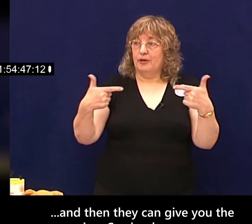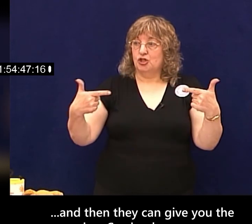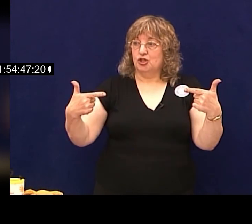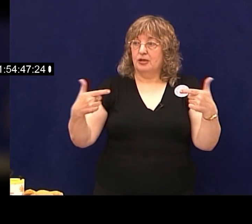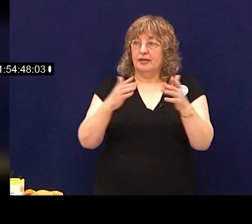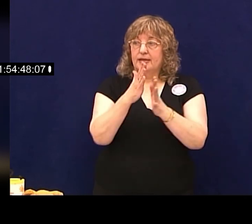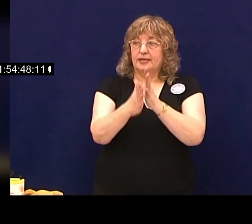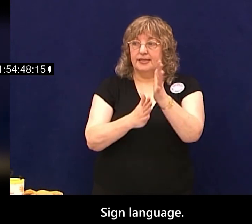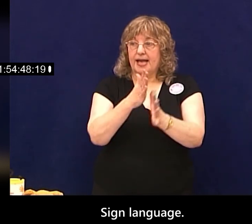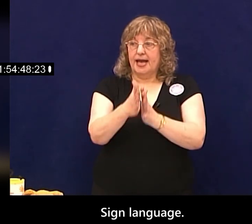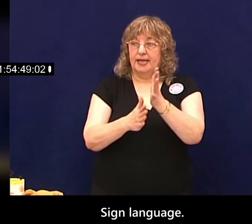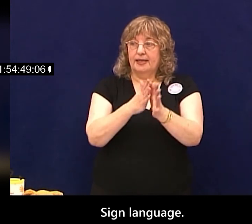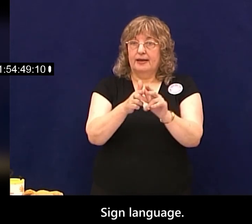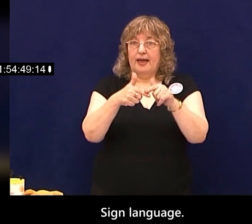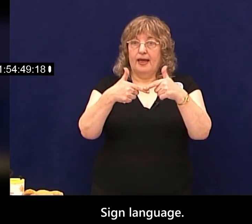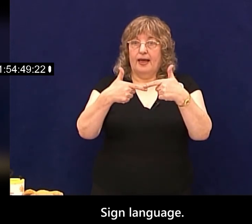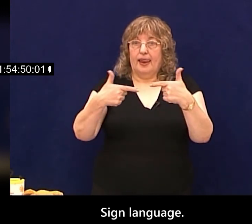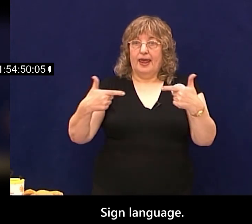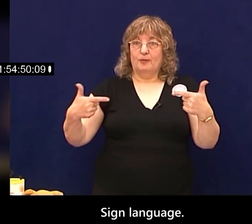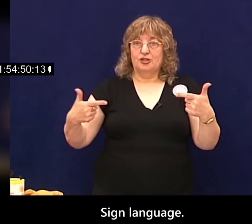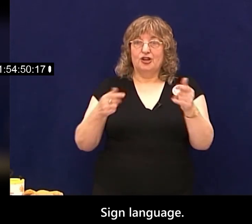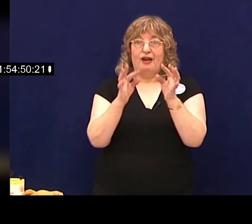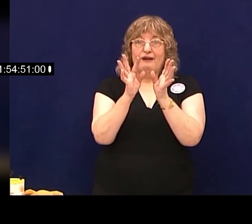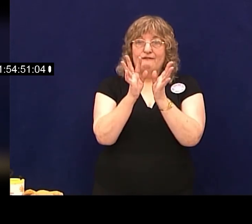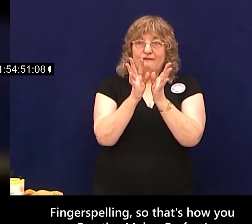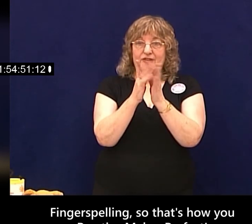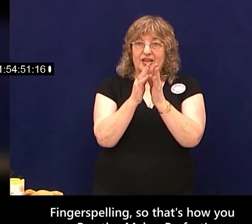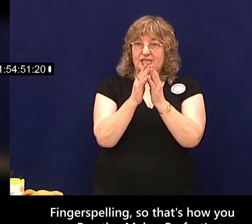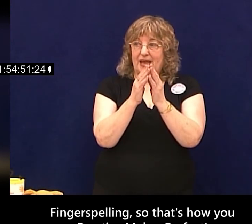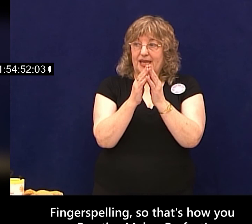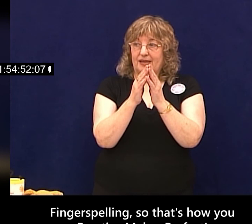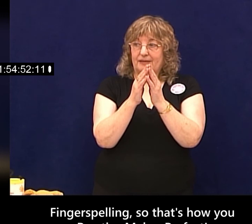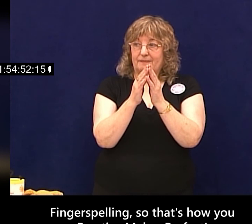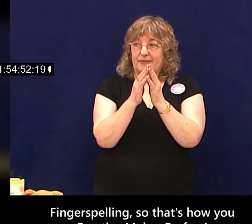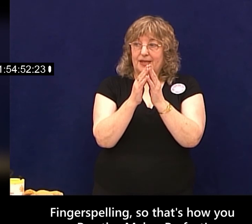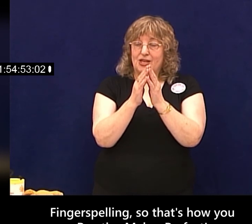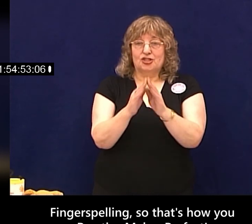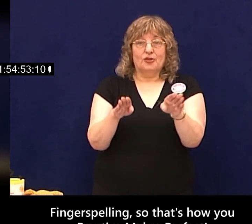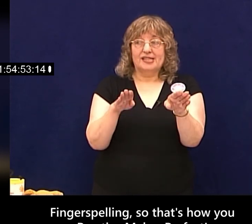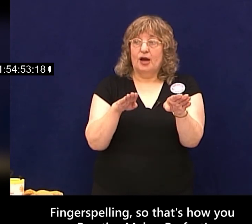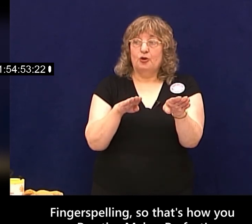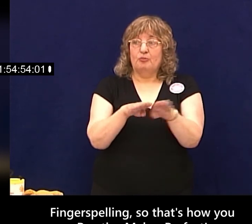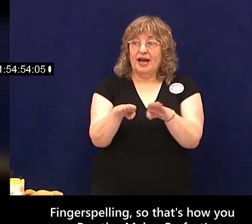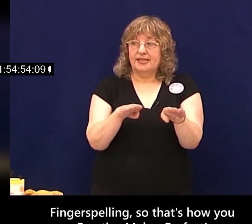language. Sign, language. Finger spelling. So that's how you